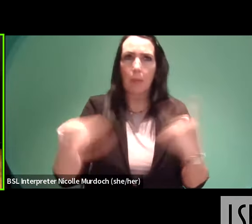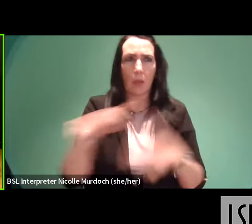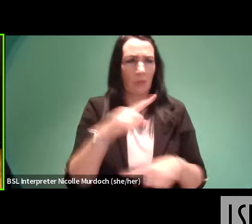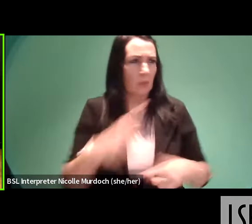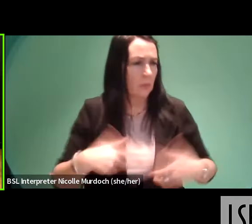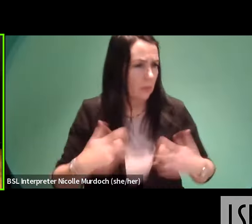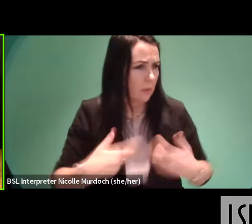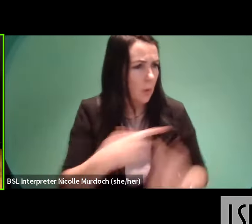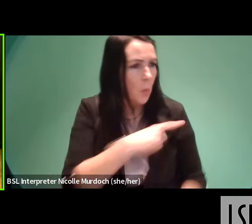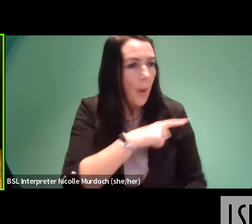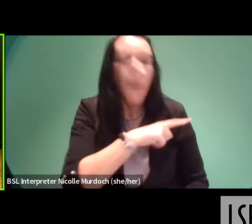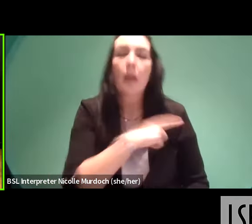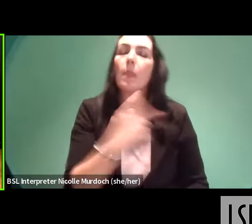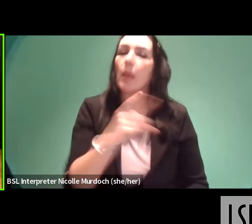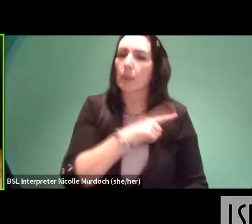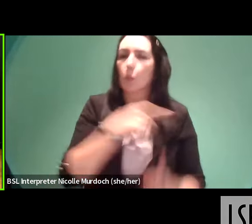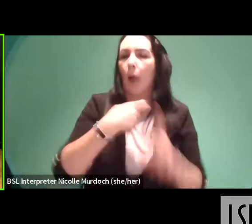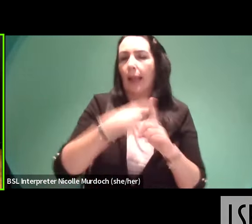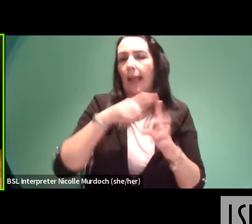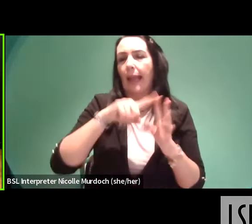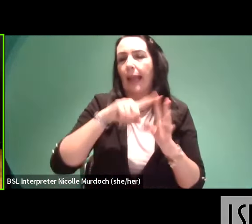that Keir Starmer